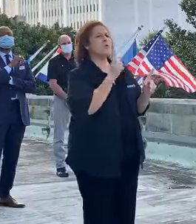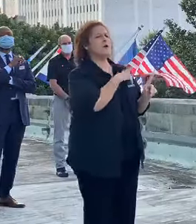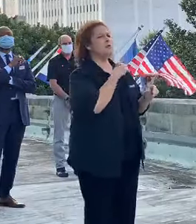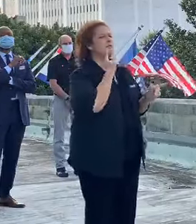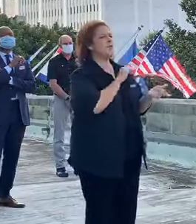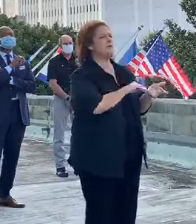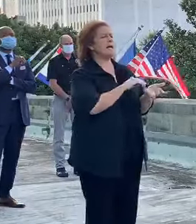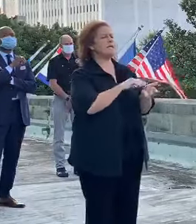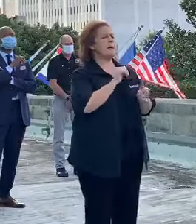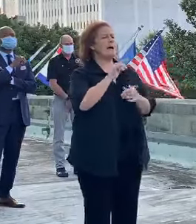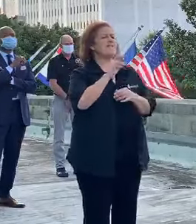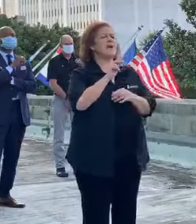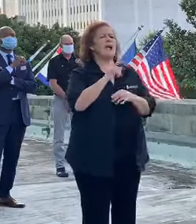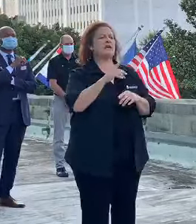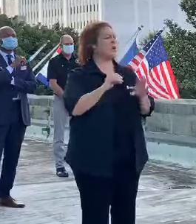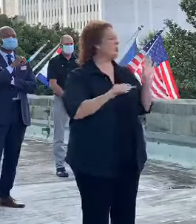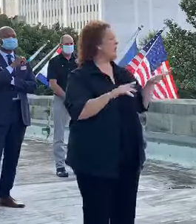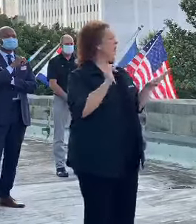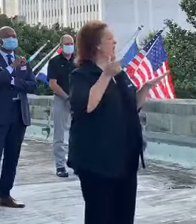Okay.